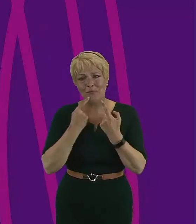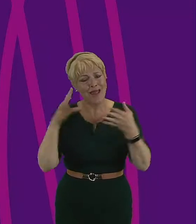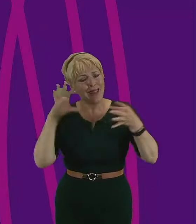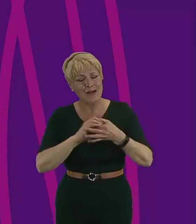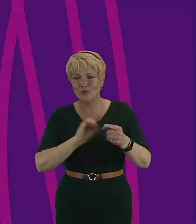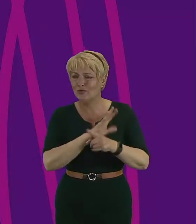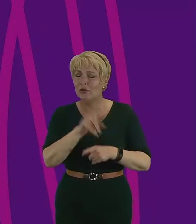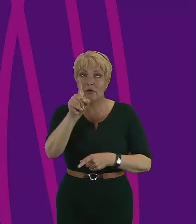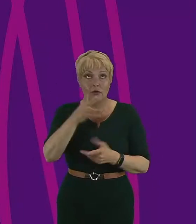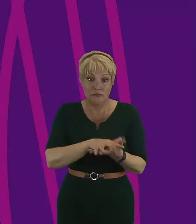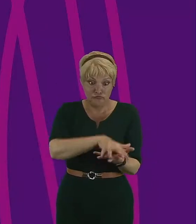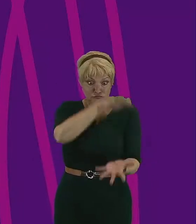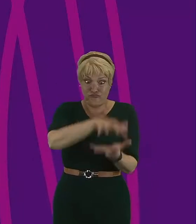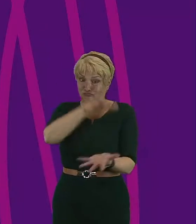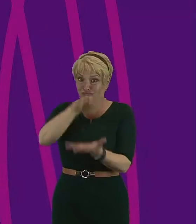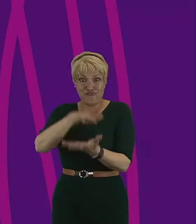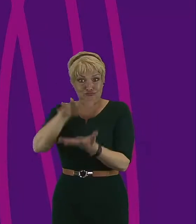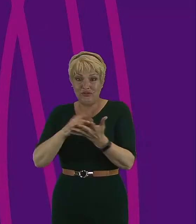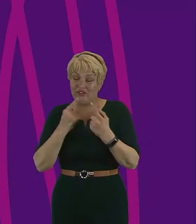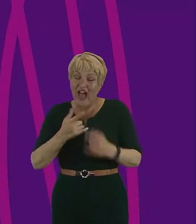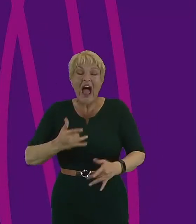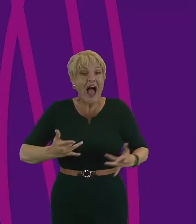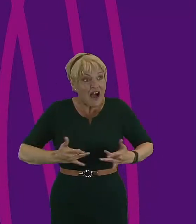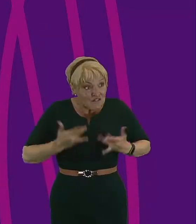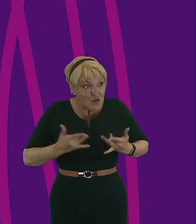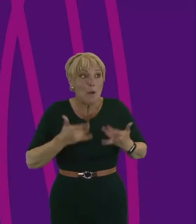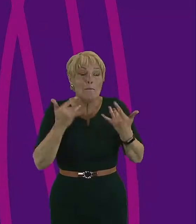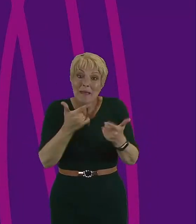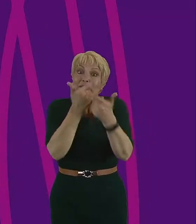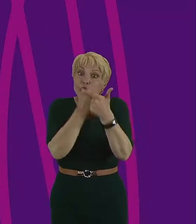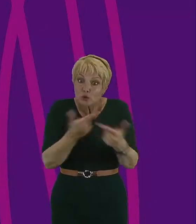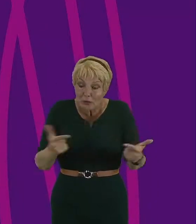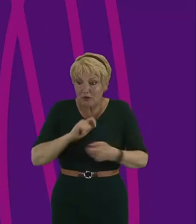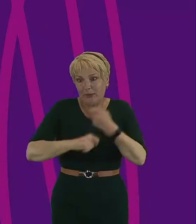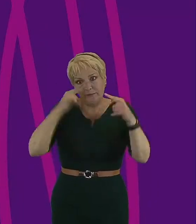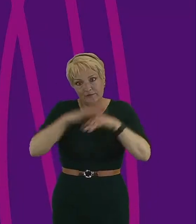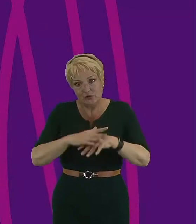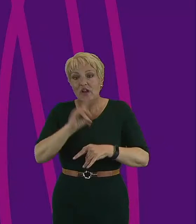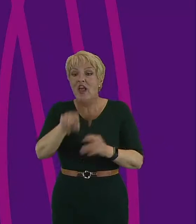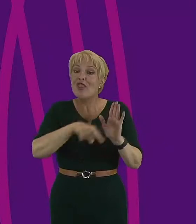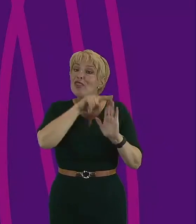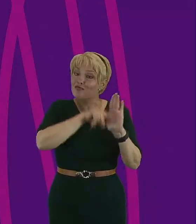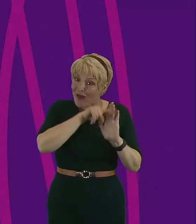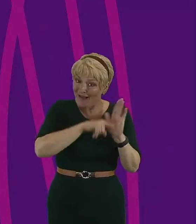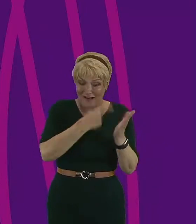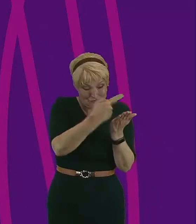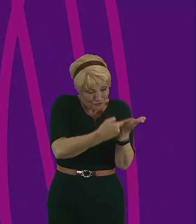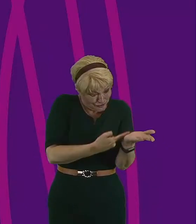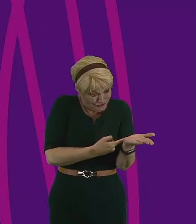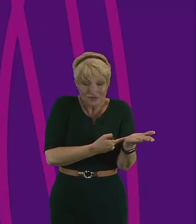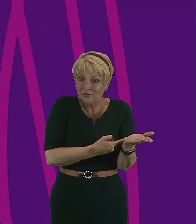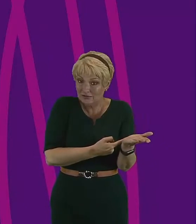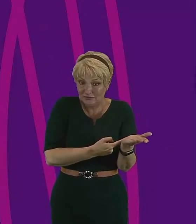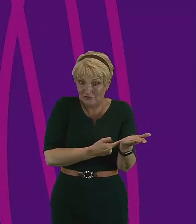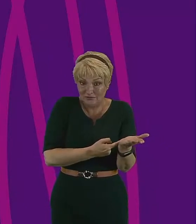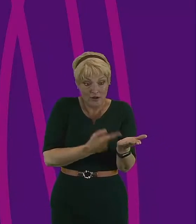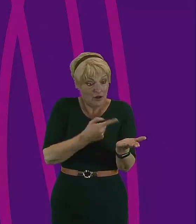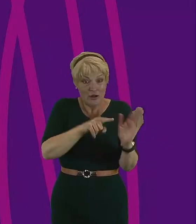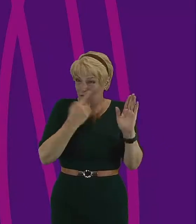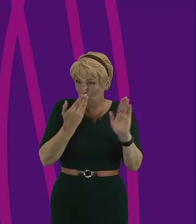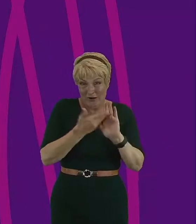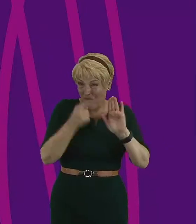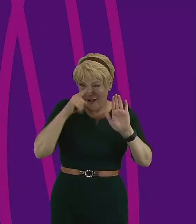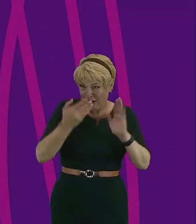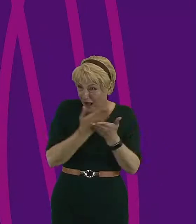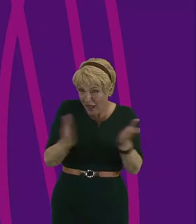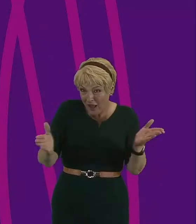There's a vast amount of information, probably too much information. The regulations are clearly set out.